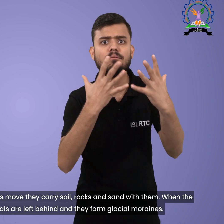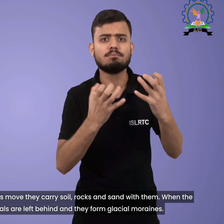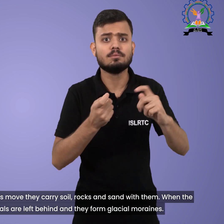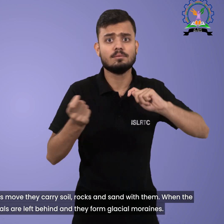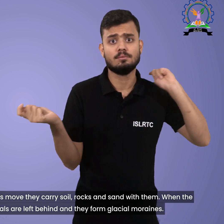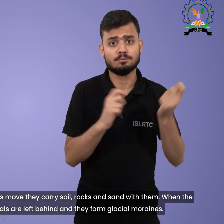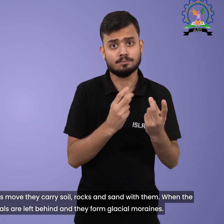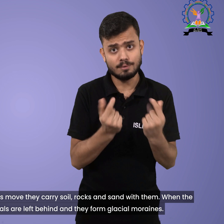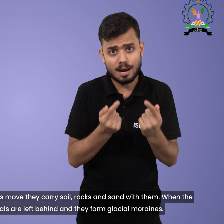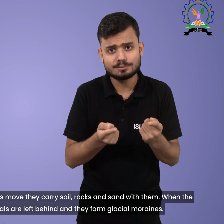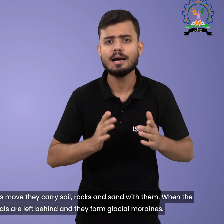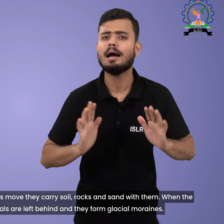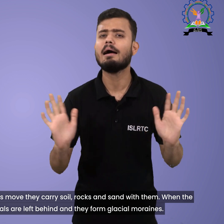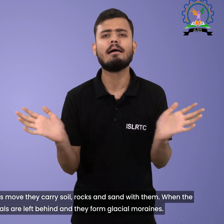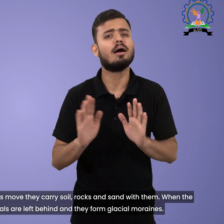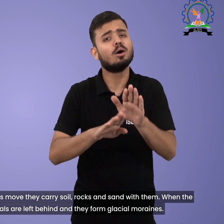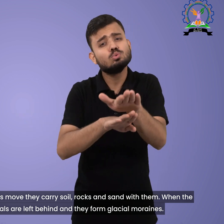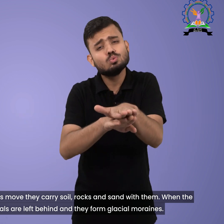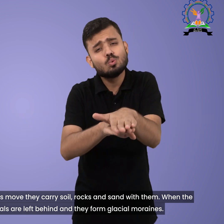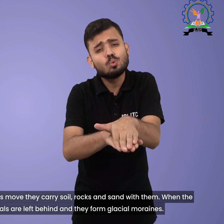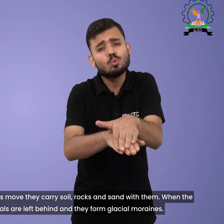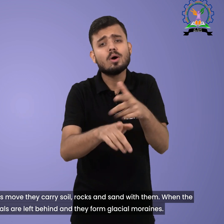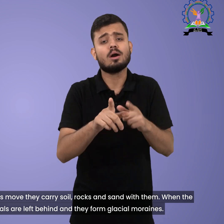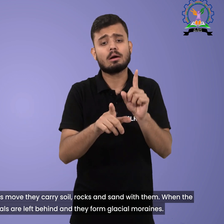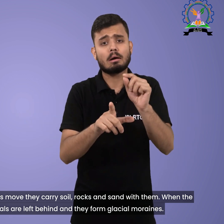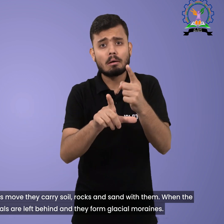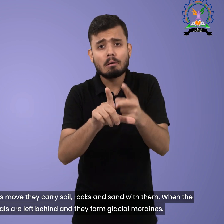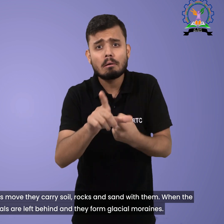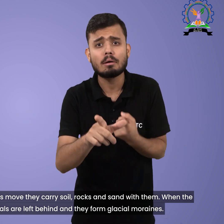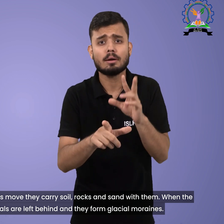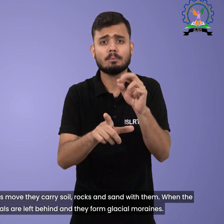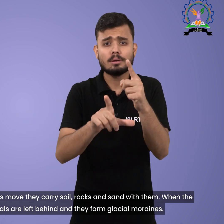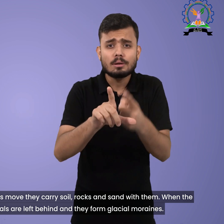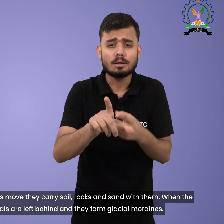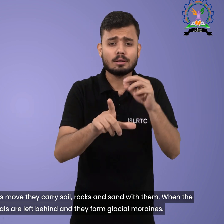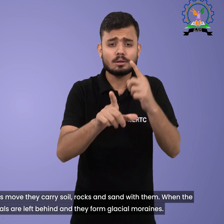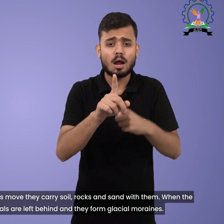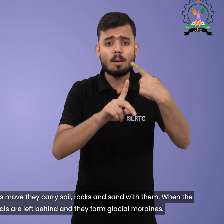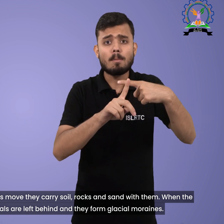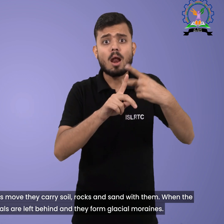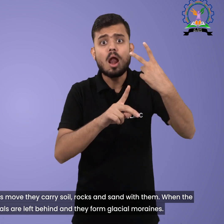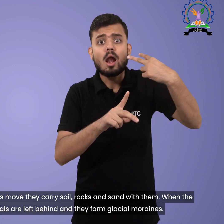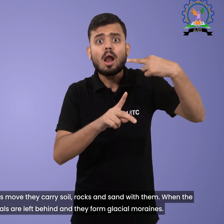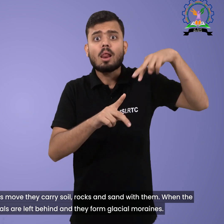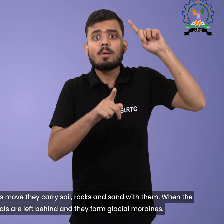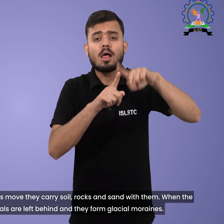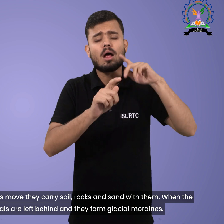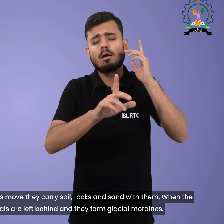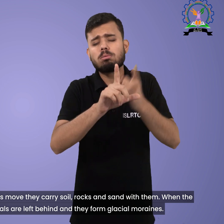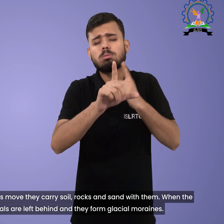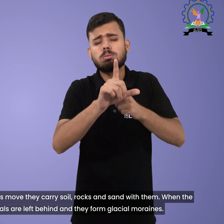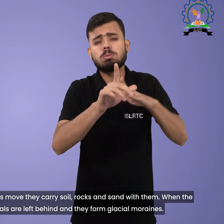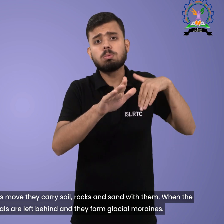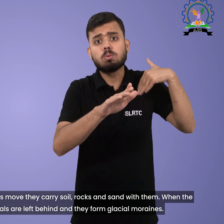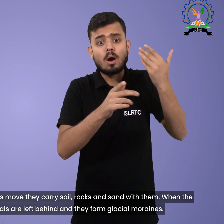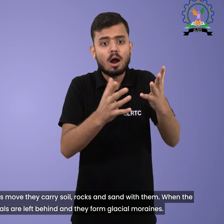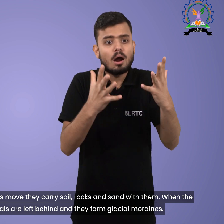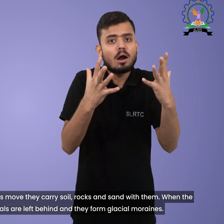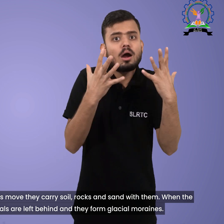This process takes many centuries. As glaciers move, they carry soil, rocks and sand with them. When the ice